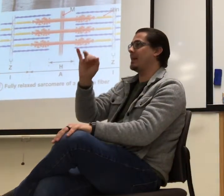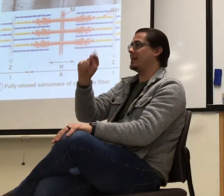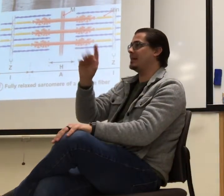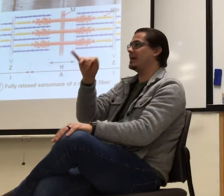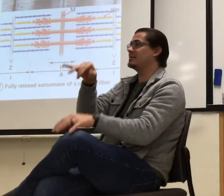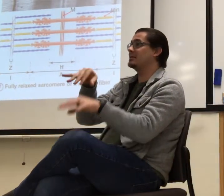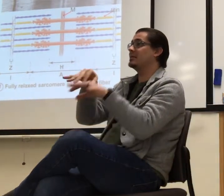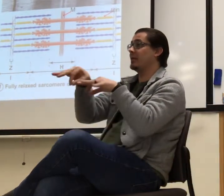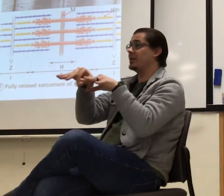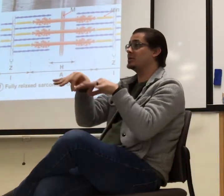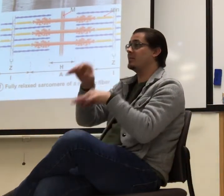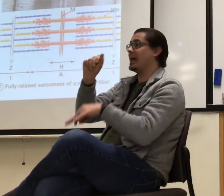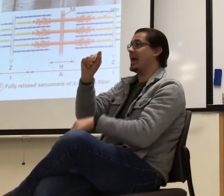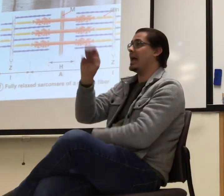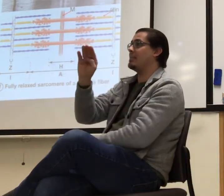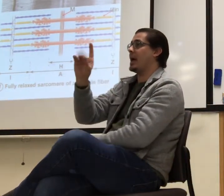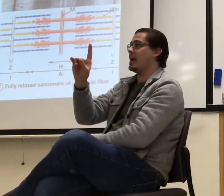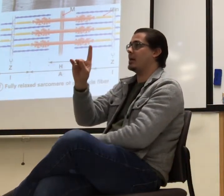definition of A band.